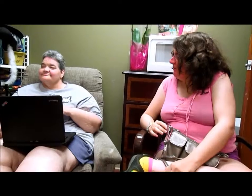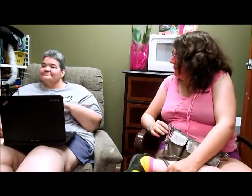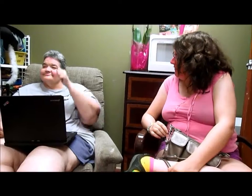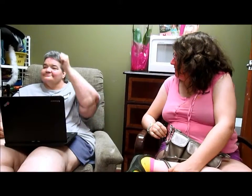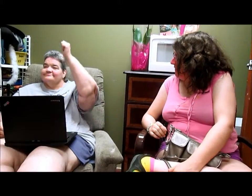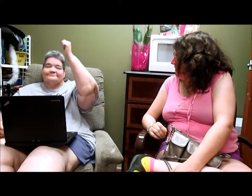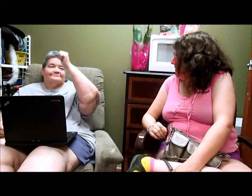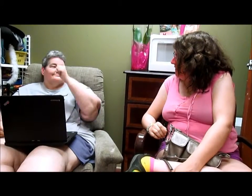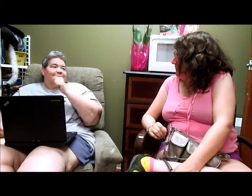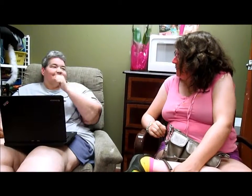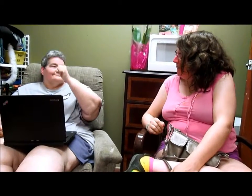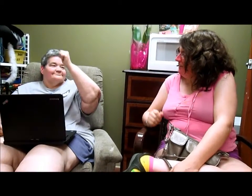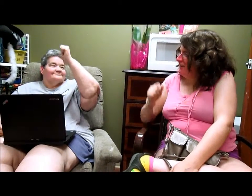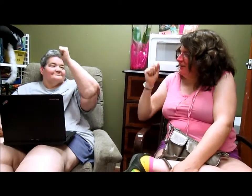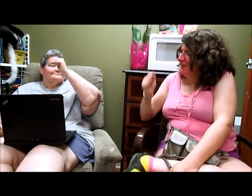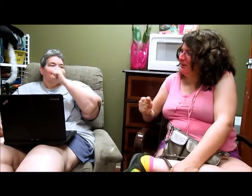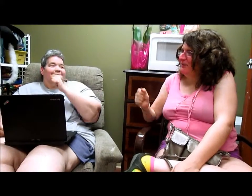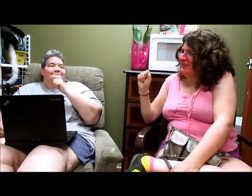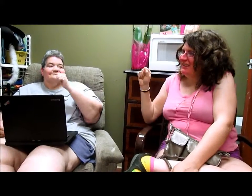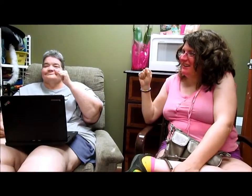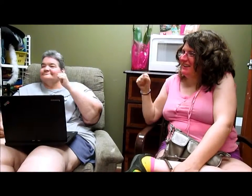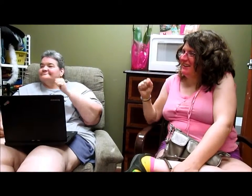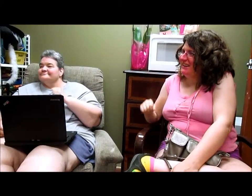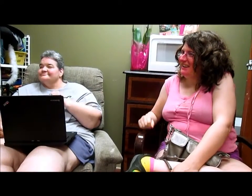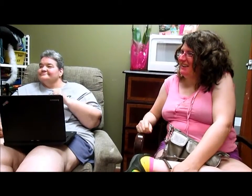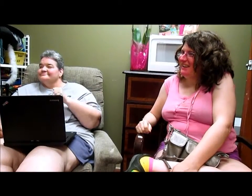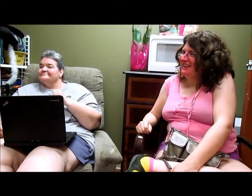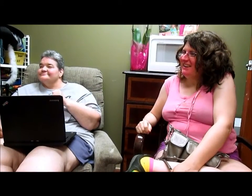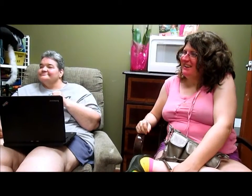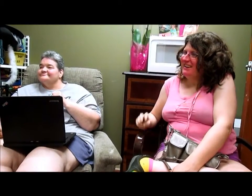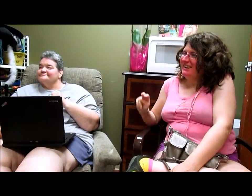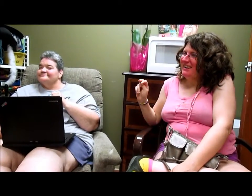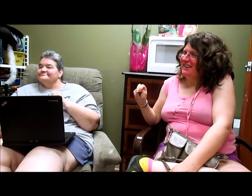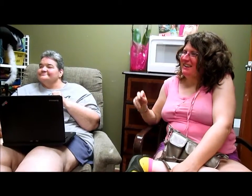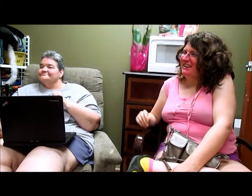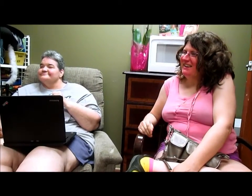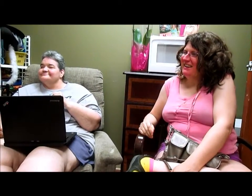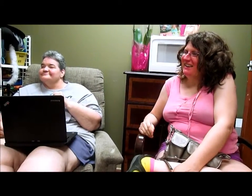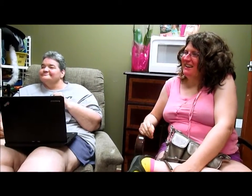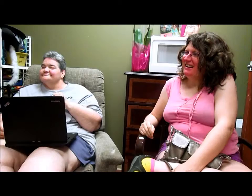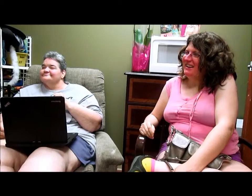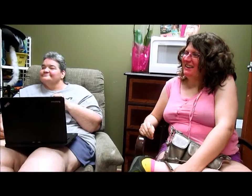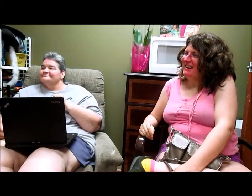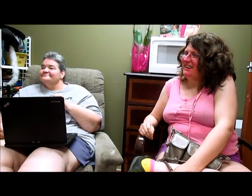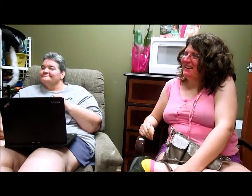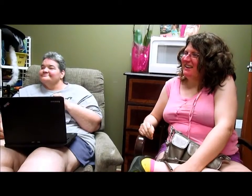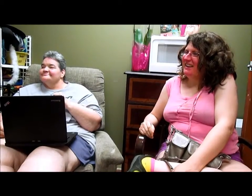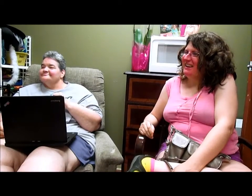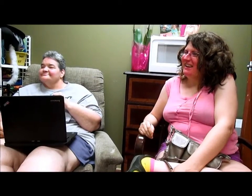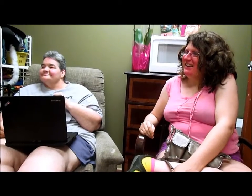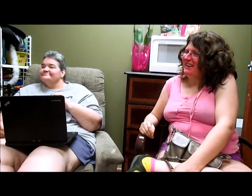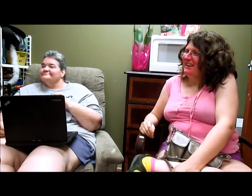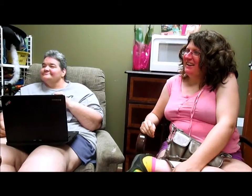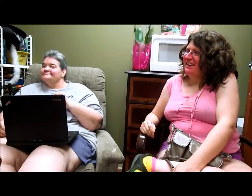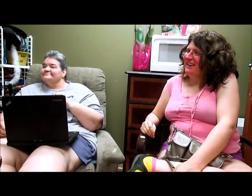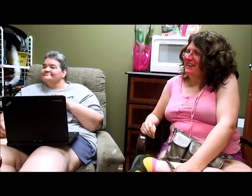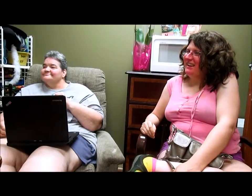We like there. We like who lives in Las Vegas,